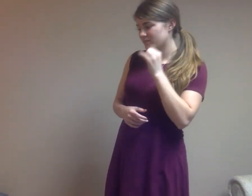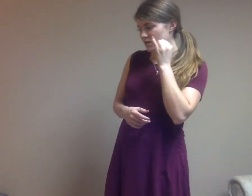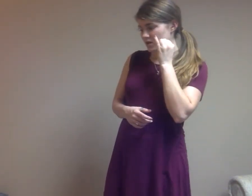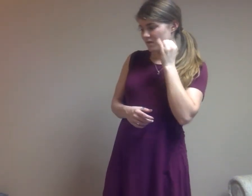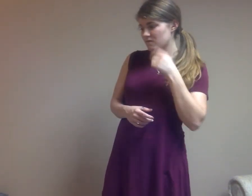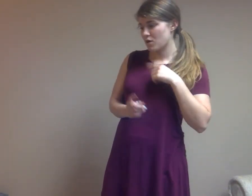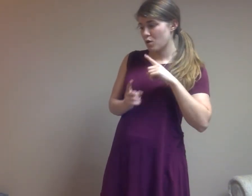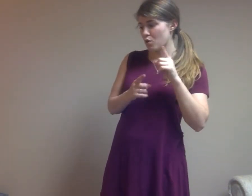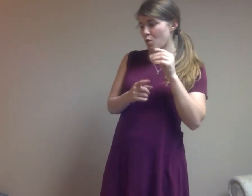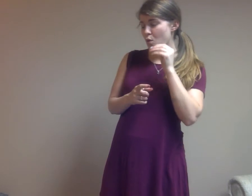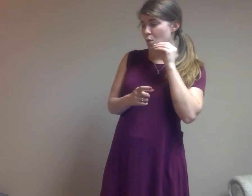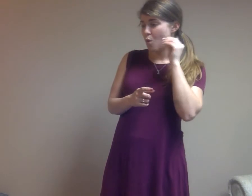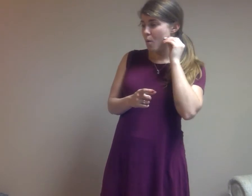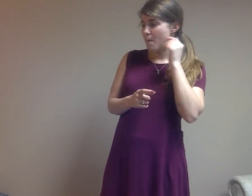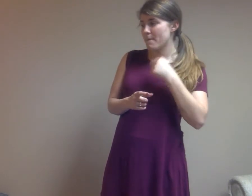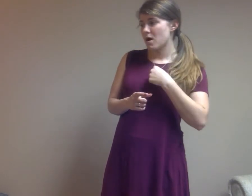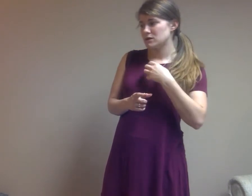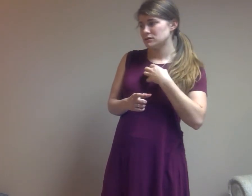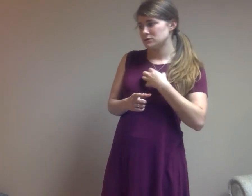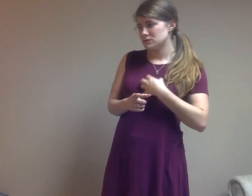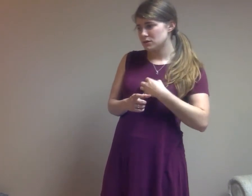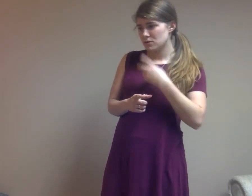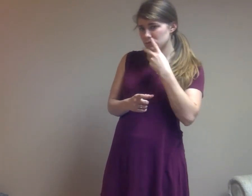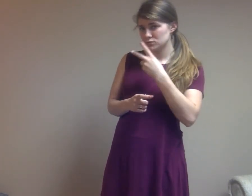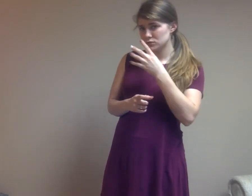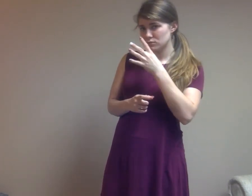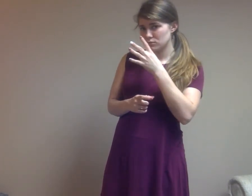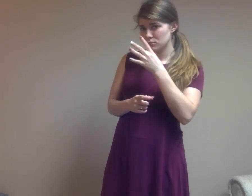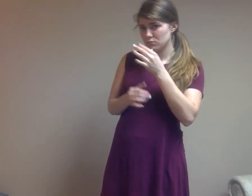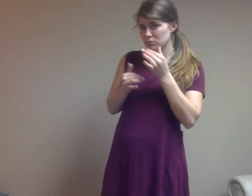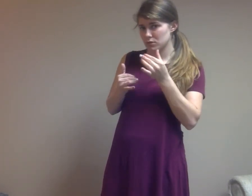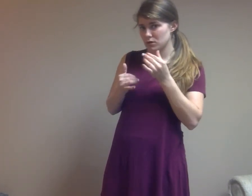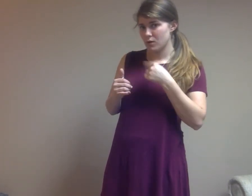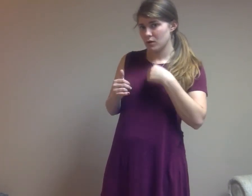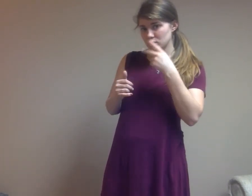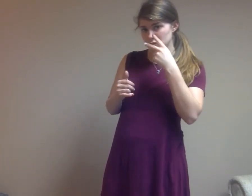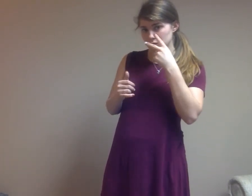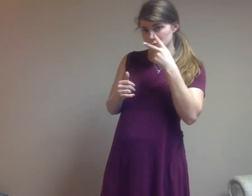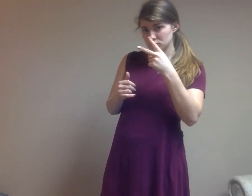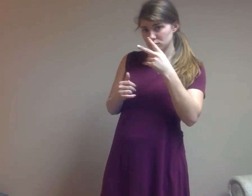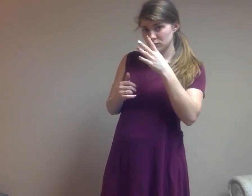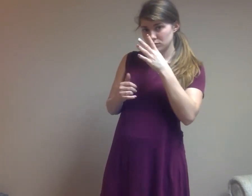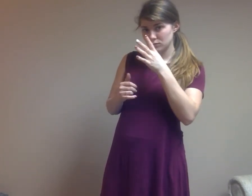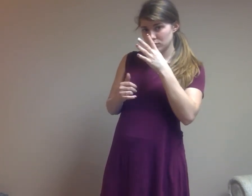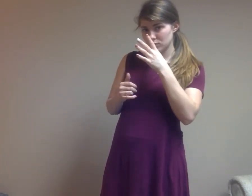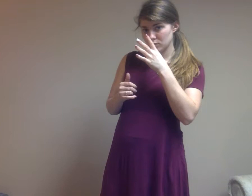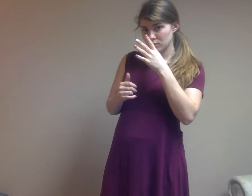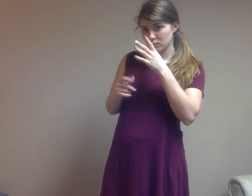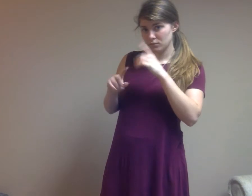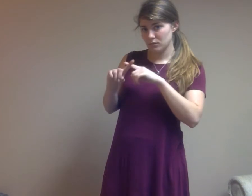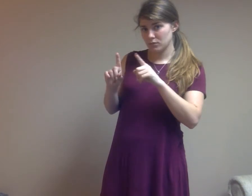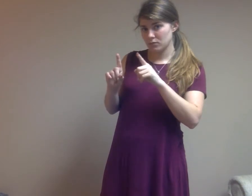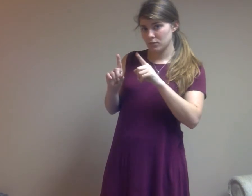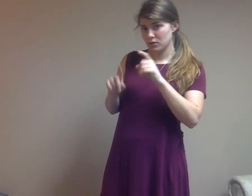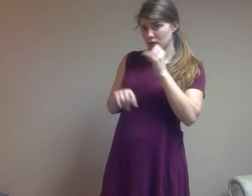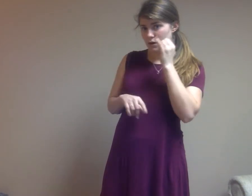then, because if you don't see your parents for quite a long time, you gradually get used to it. Whereas if you keep seeing your